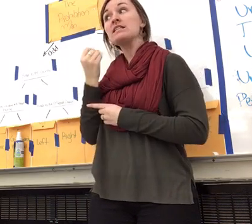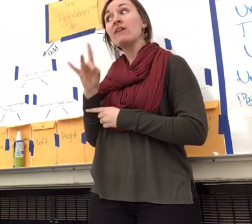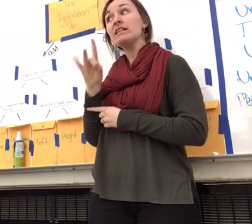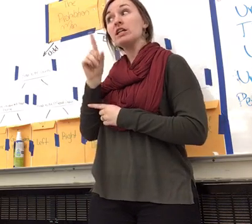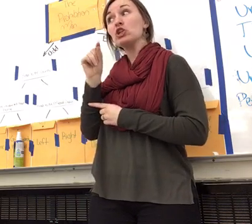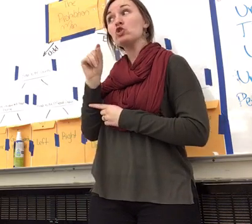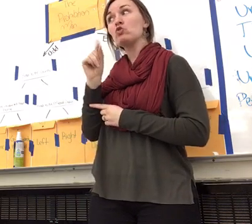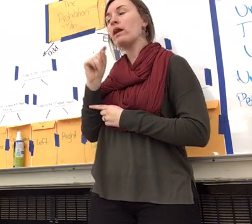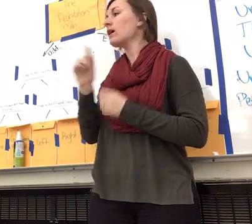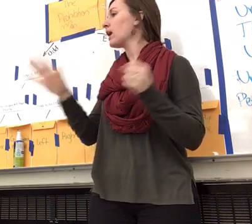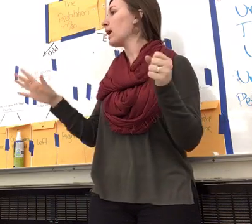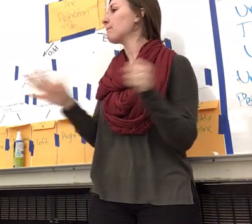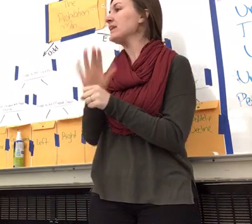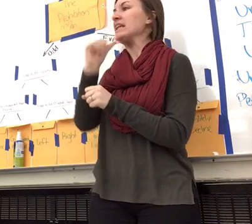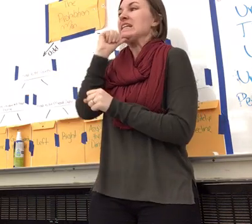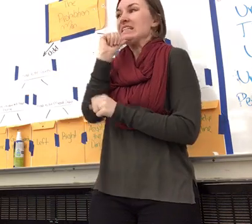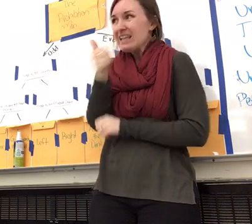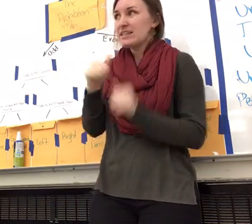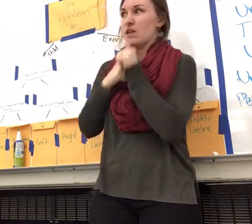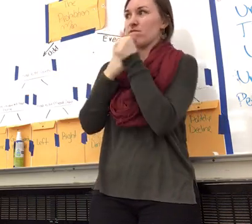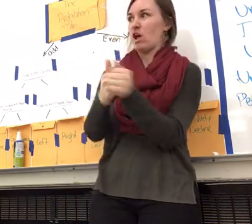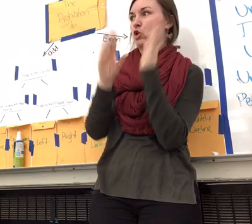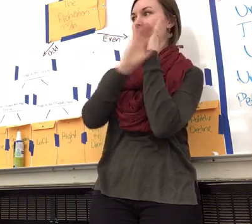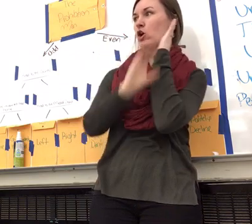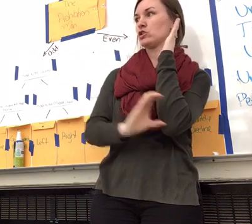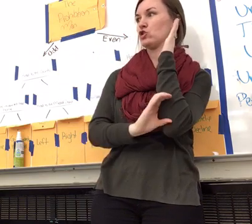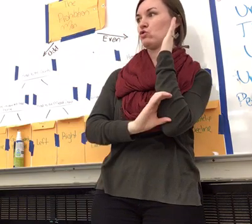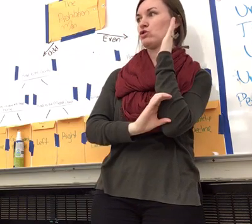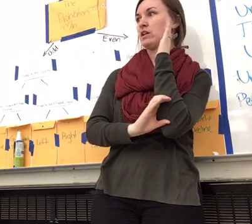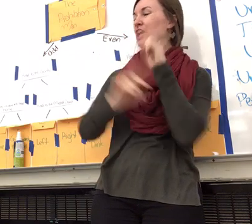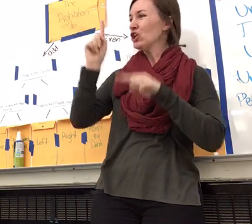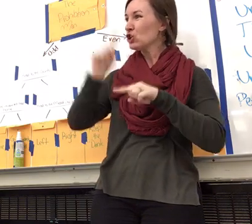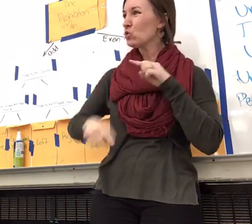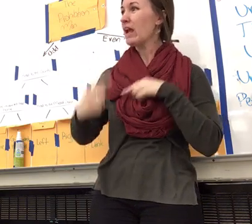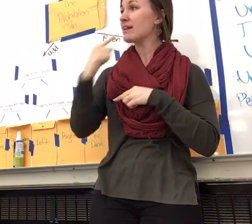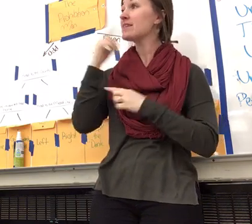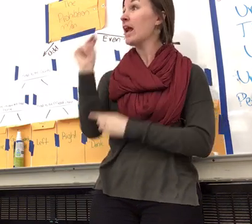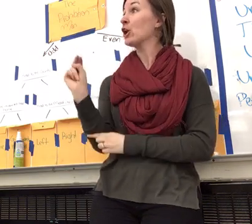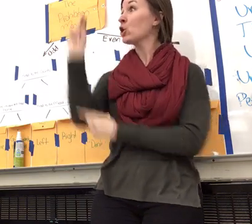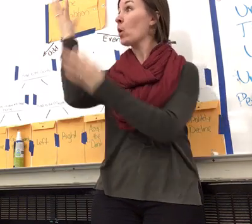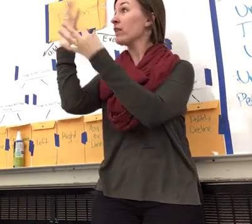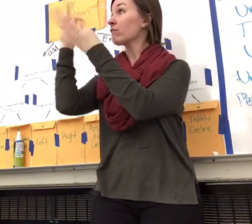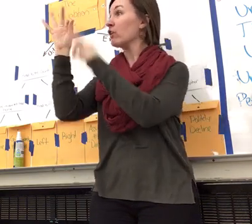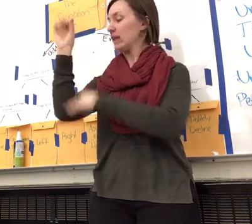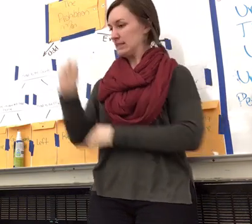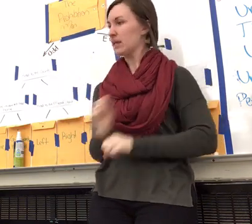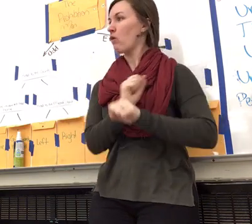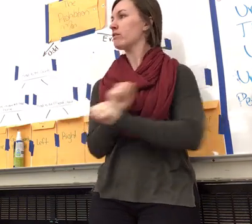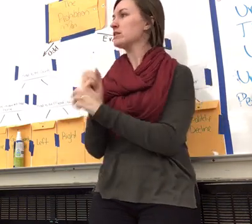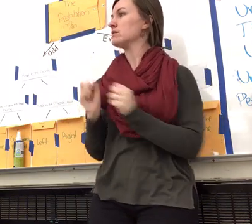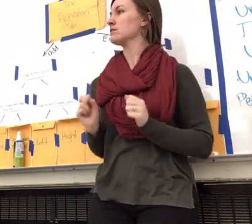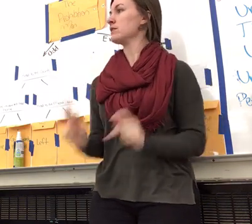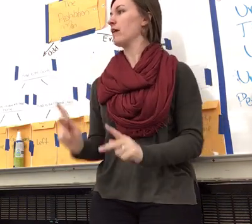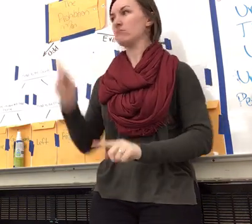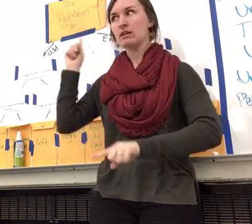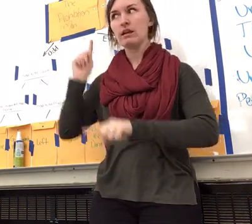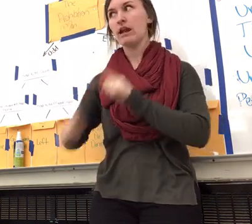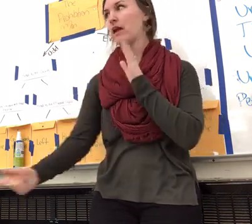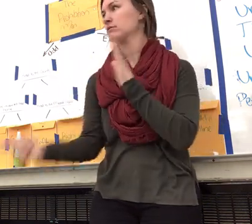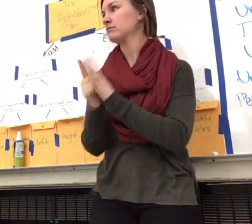completely unconstitutional. You cannot say that the North is going to be free and the South is going to be slave. And then finally, it also